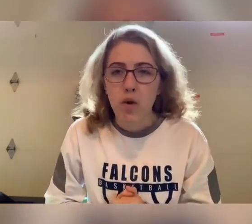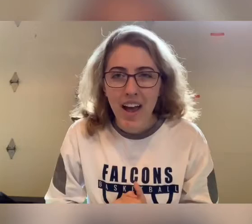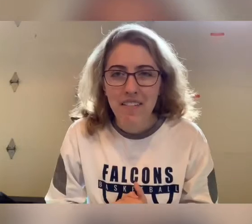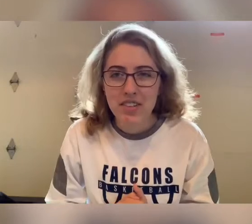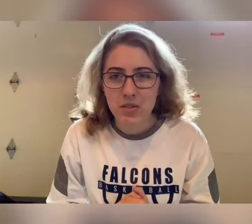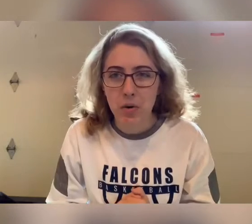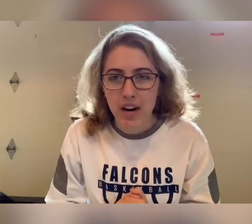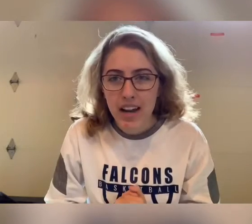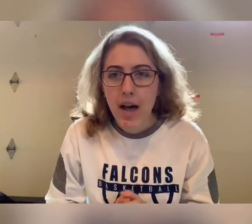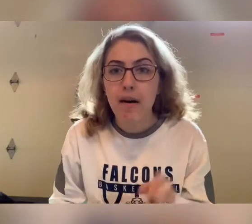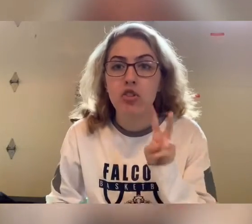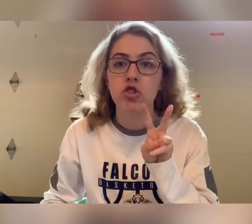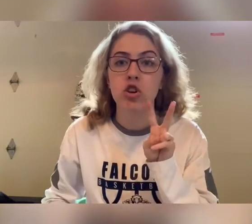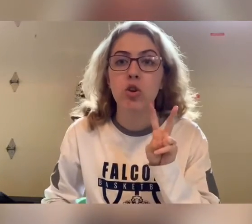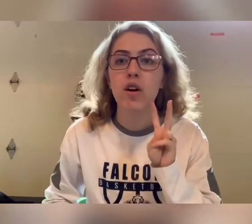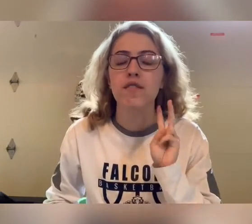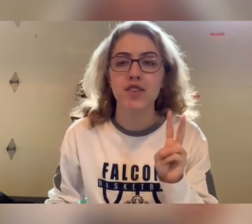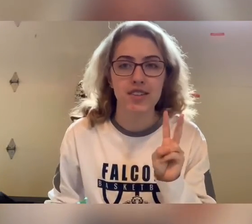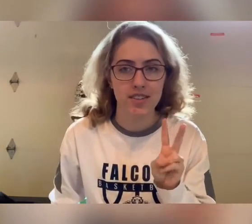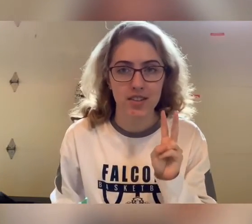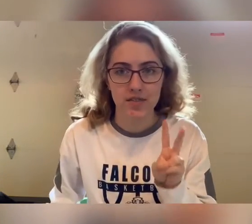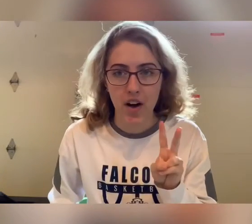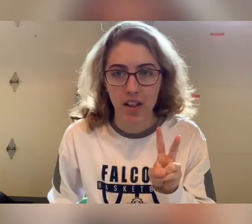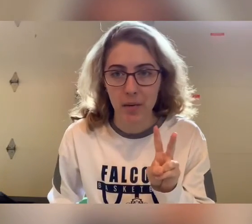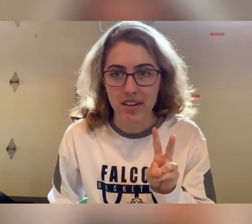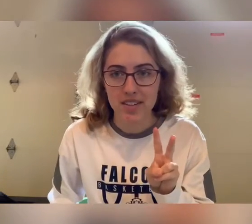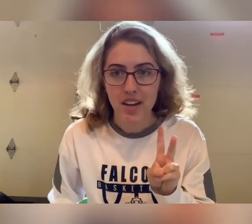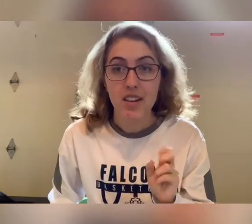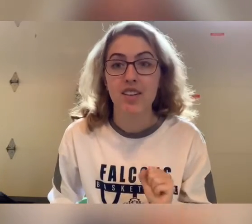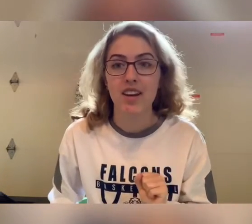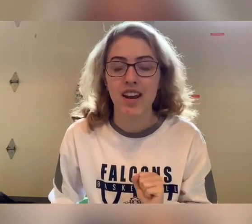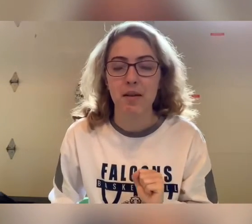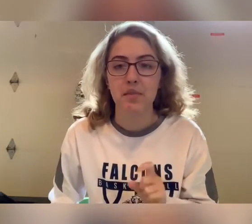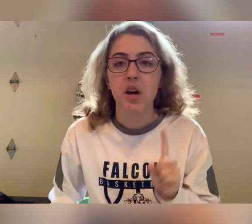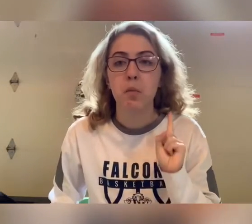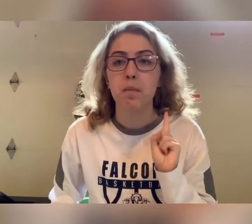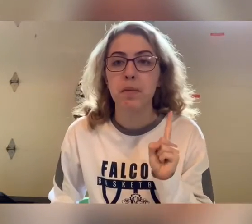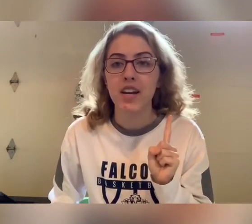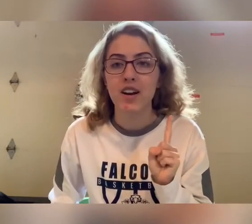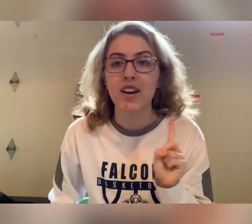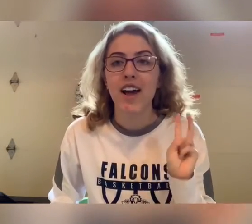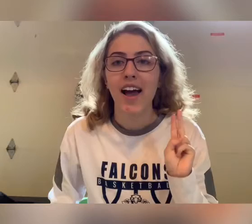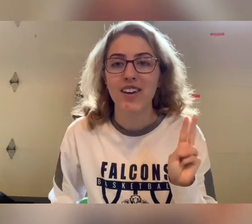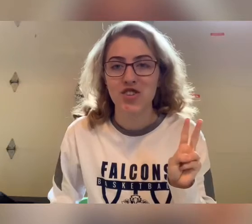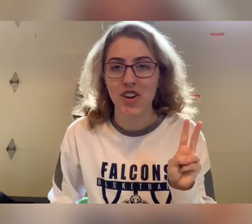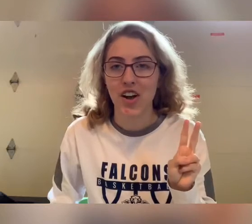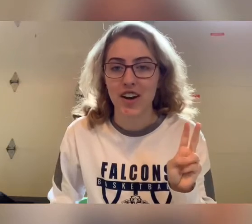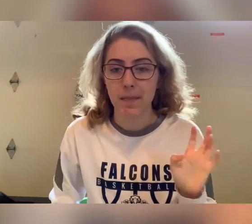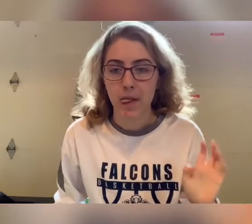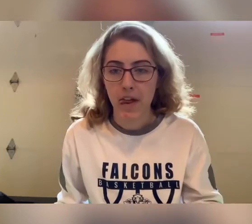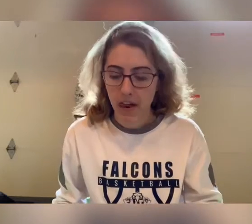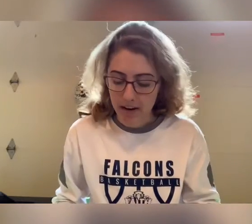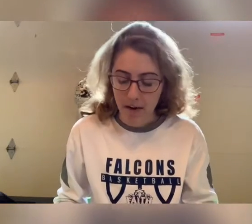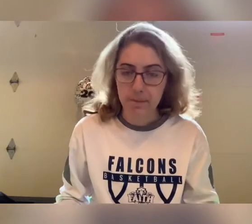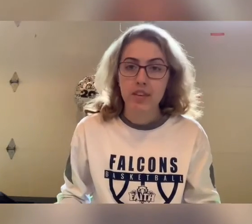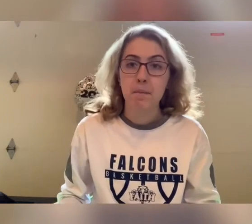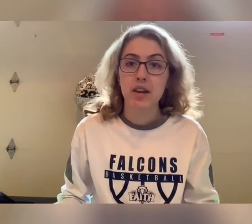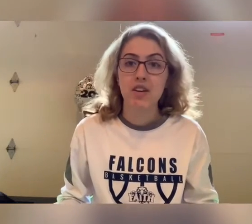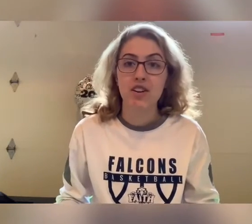have a story about two of Jesus' followers. Their names were Peter and John. Now, Peter and